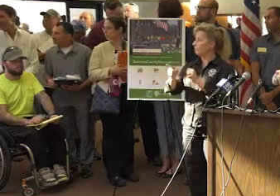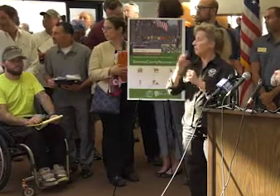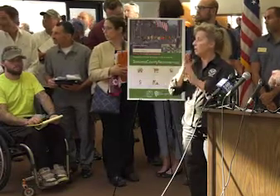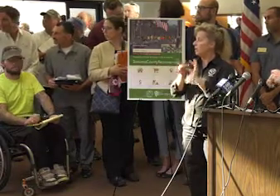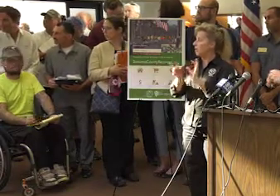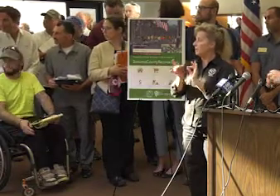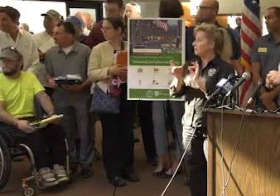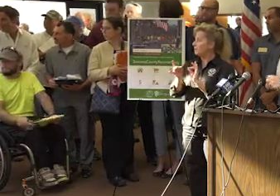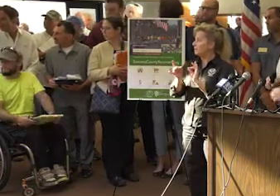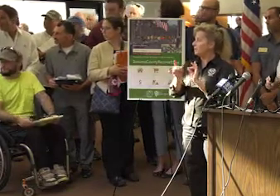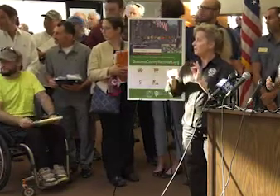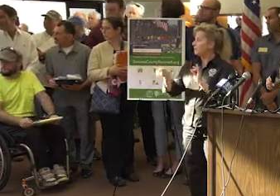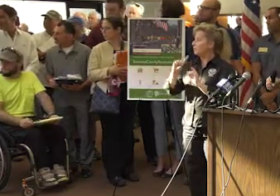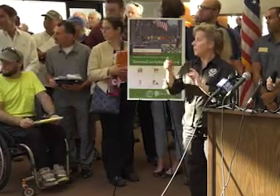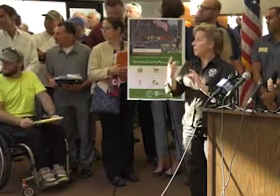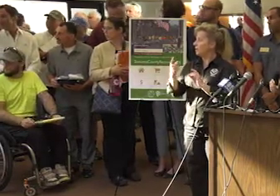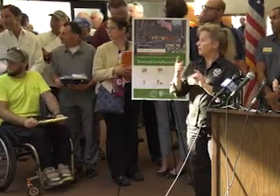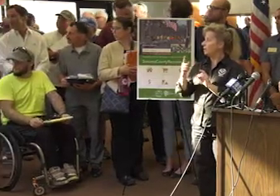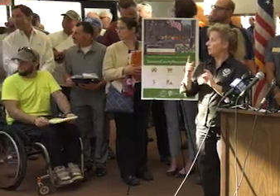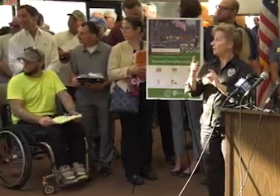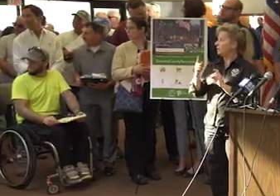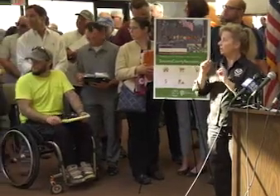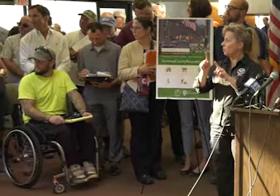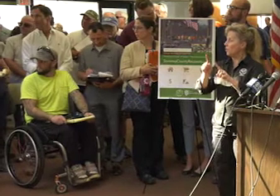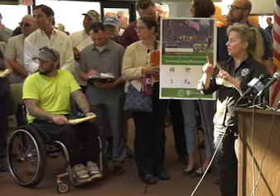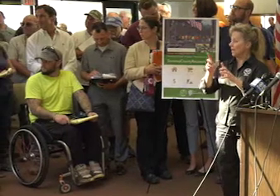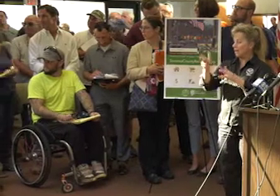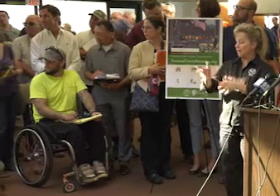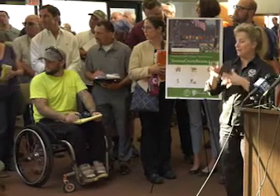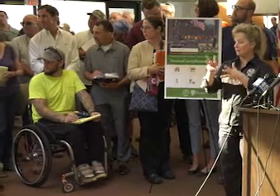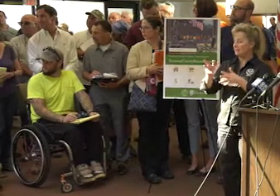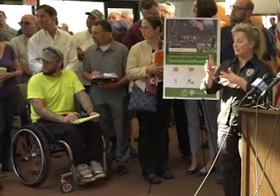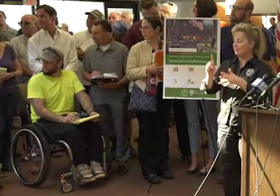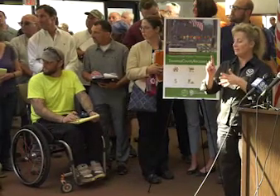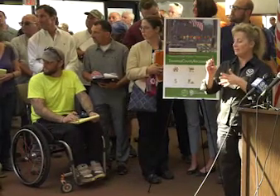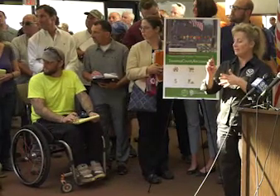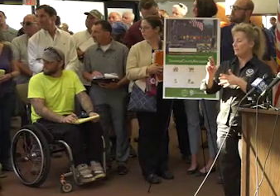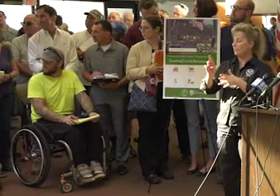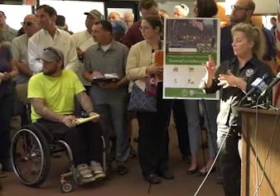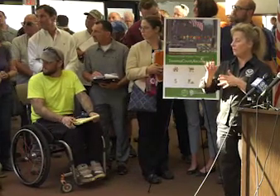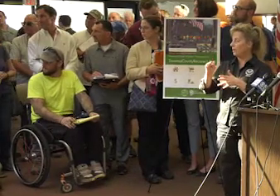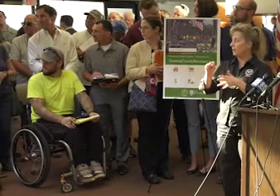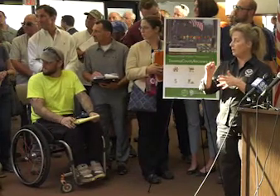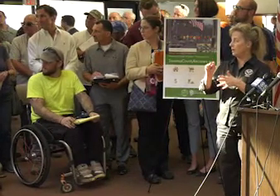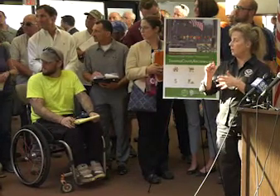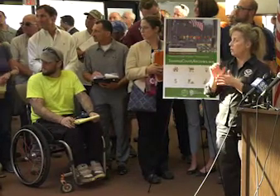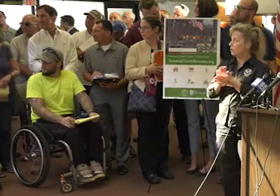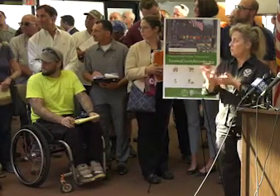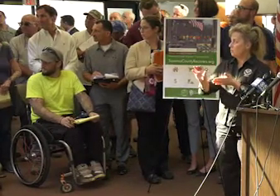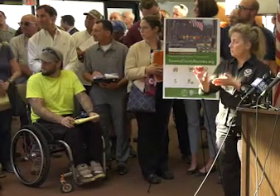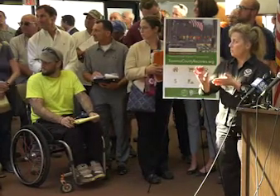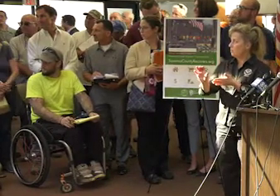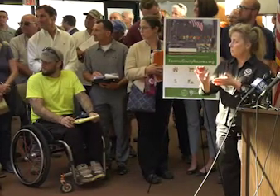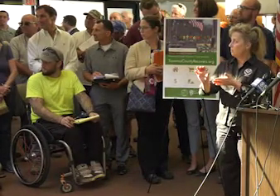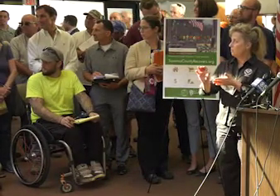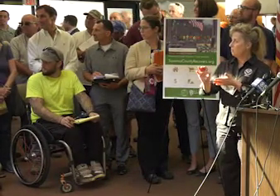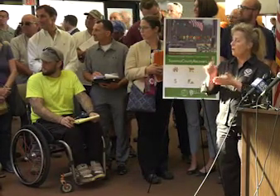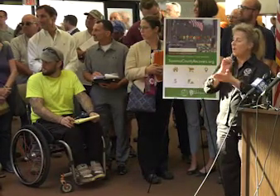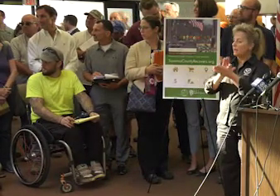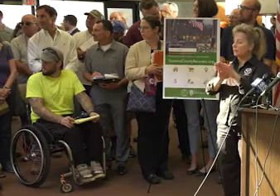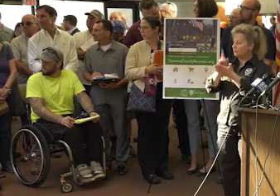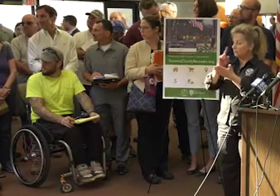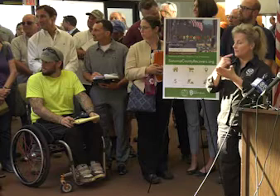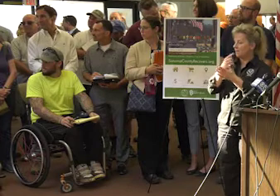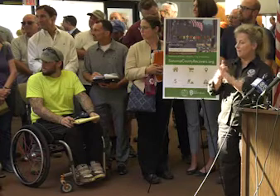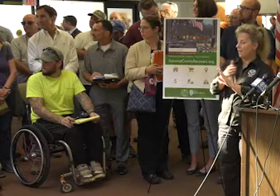comment that y'all are only going to go after the excess debris removal coverage, I commend you. I commend you for saying that up front. The problem